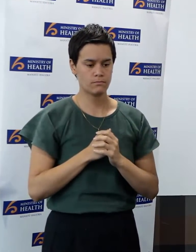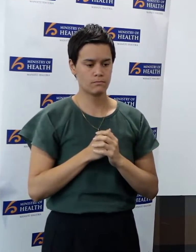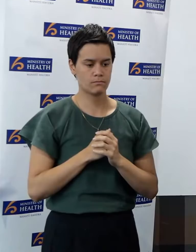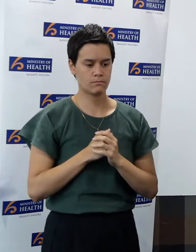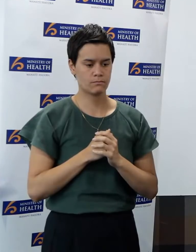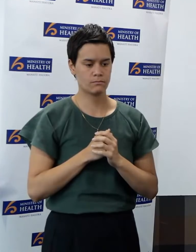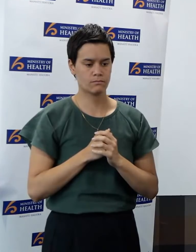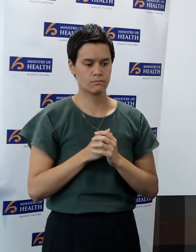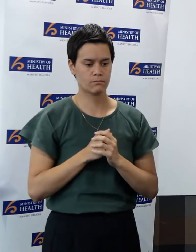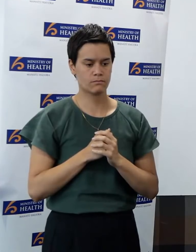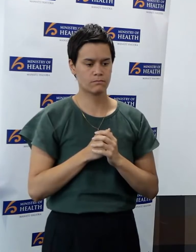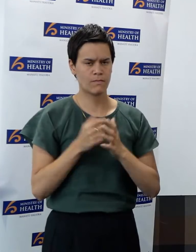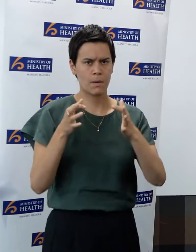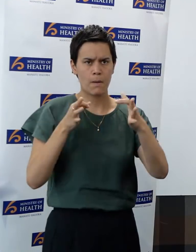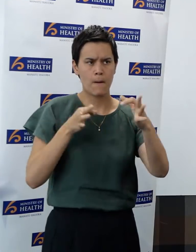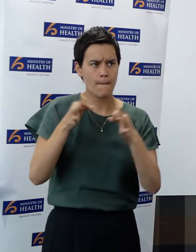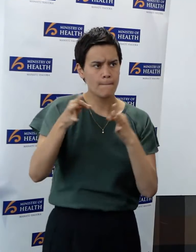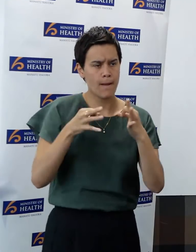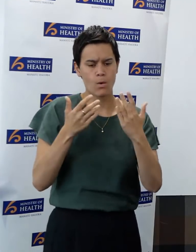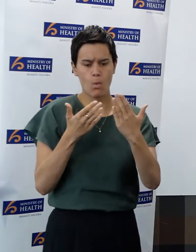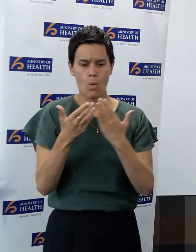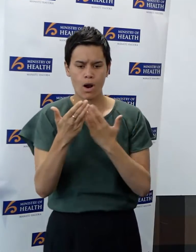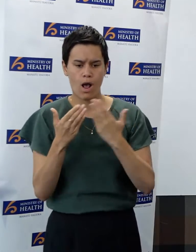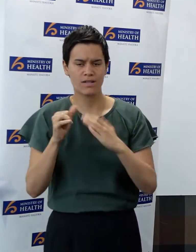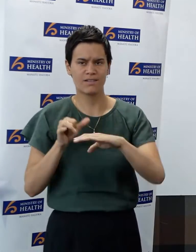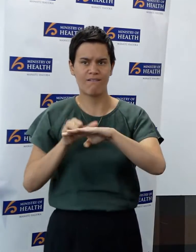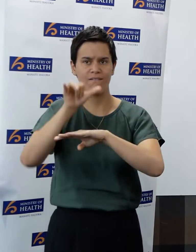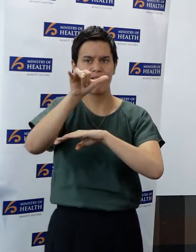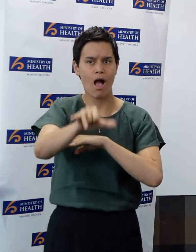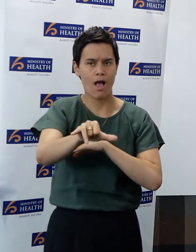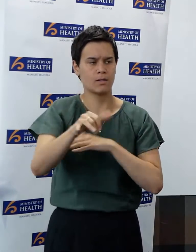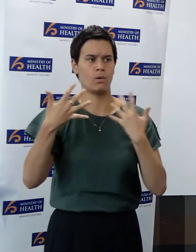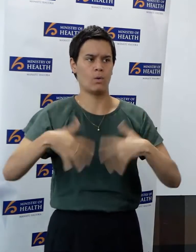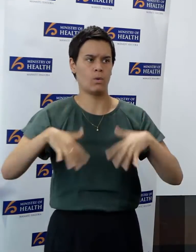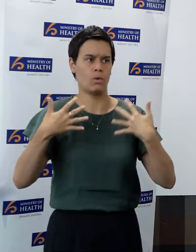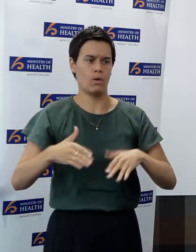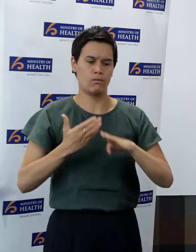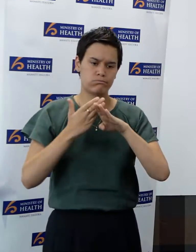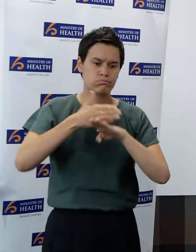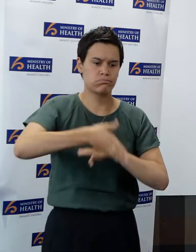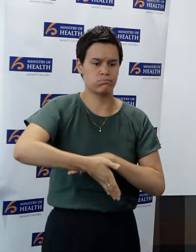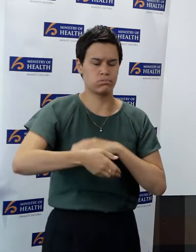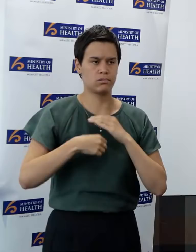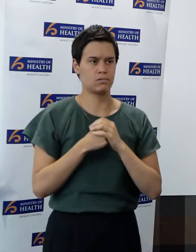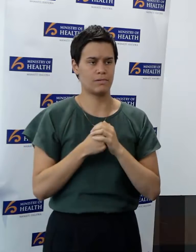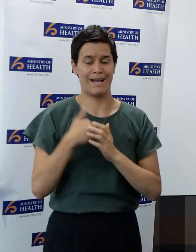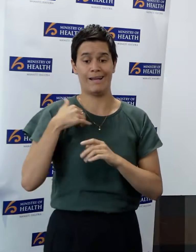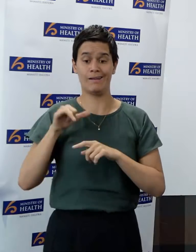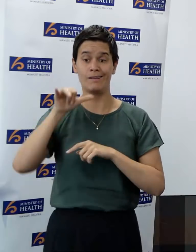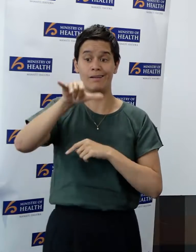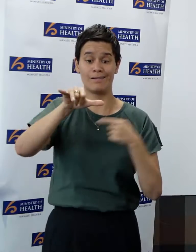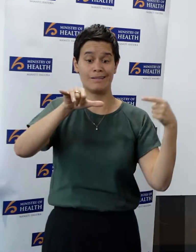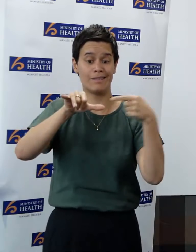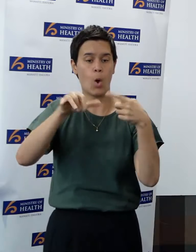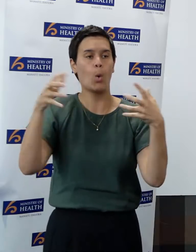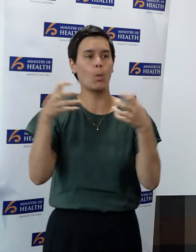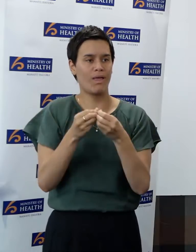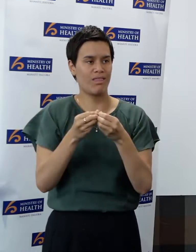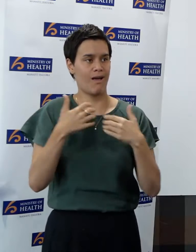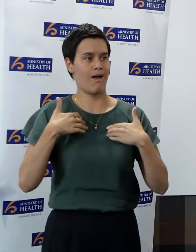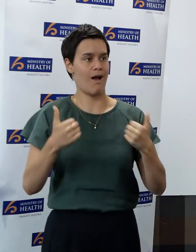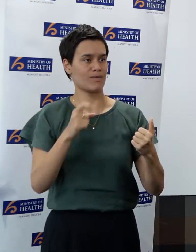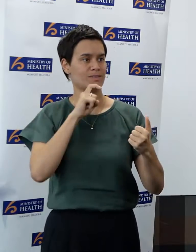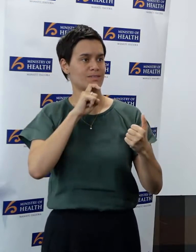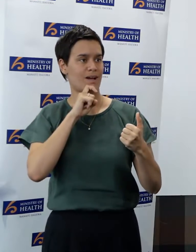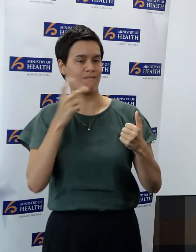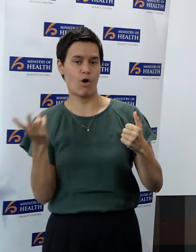logistics of getting the flight into China with health staff to get the clearances for the people to come out